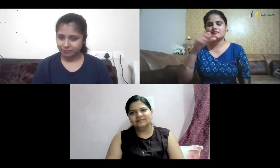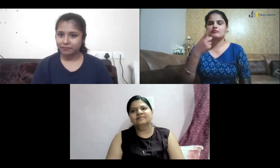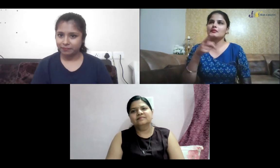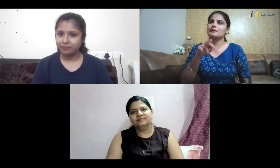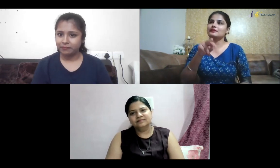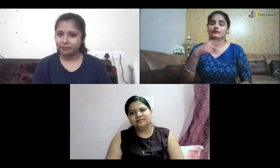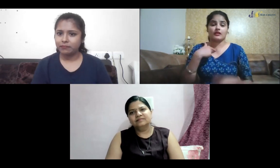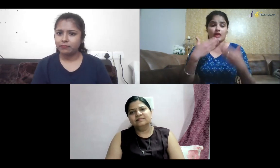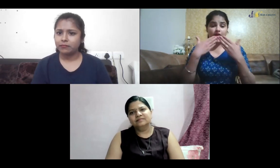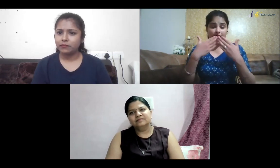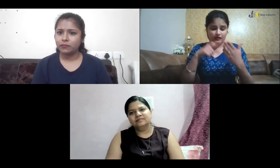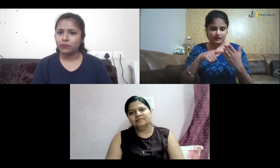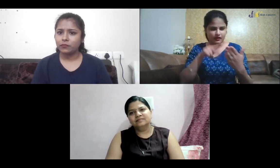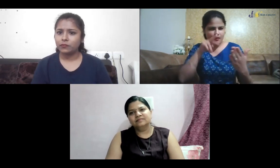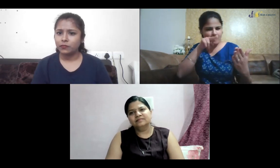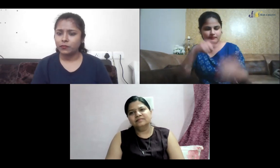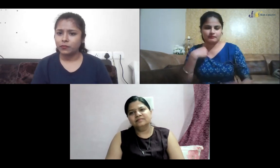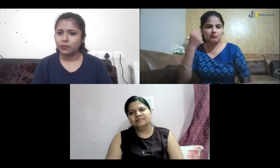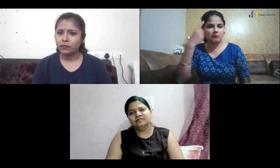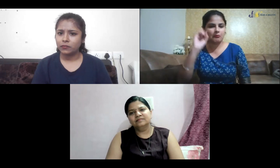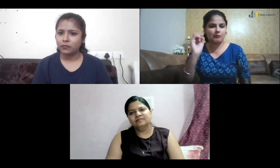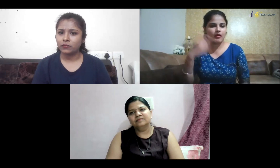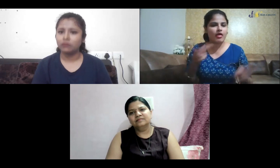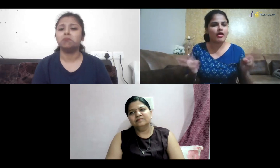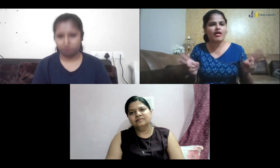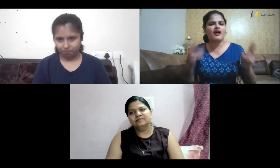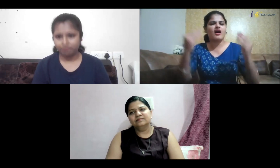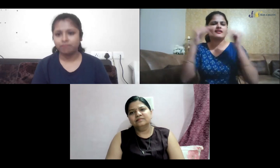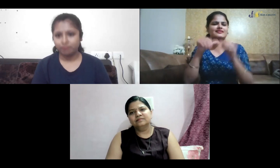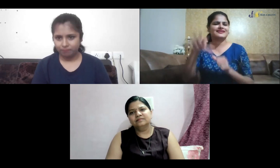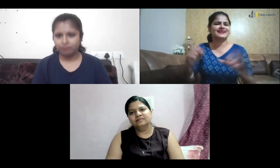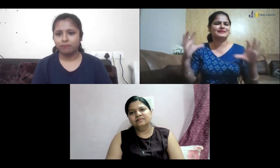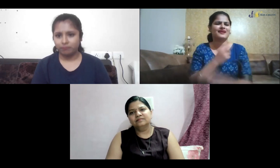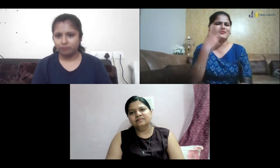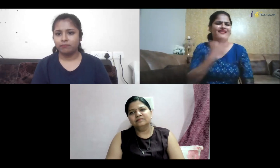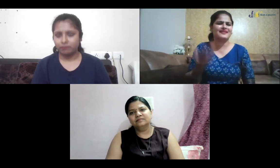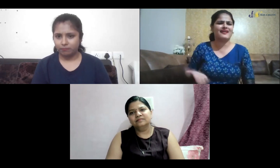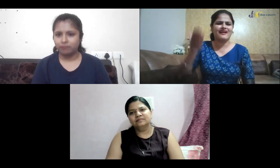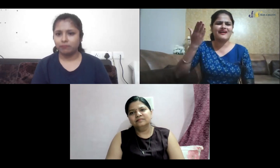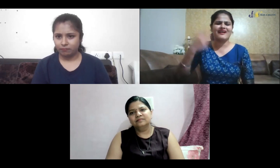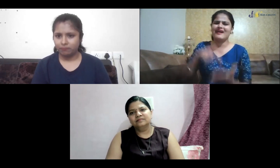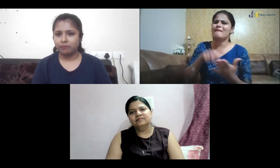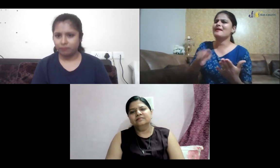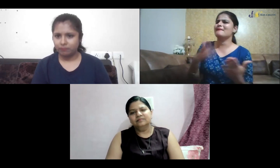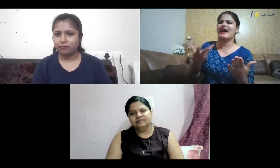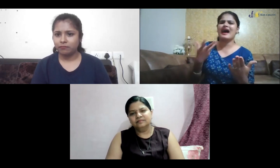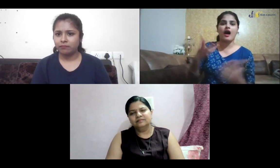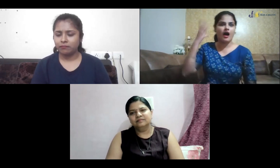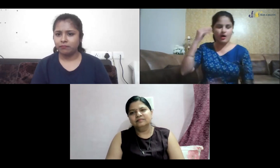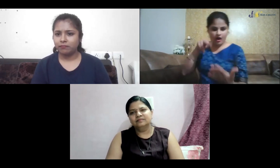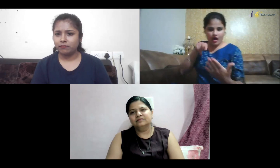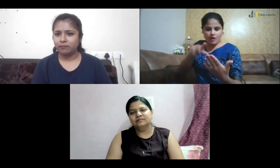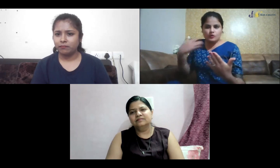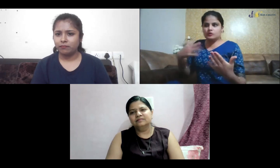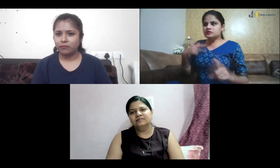it? Yes, I do had the same experience. I might have studied more, but still, I'm